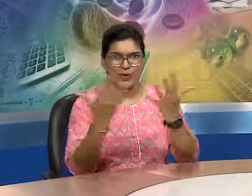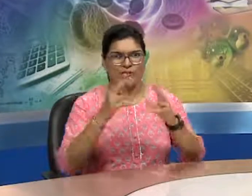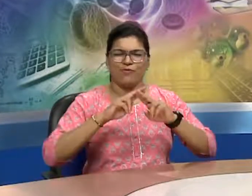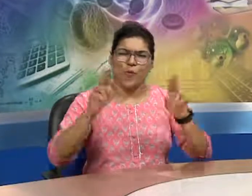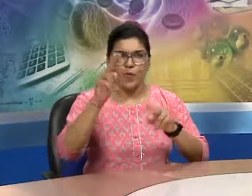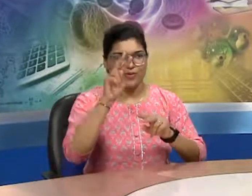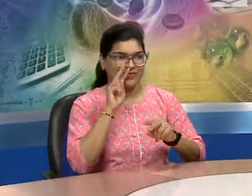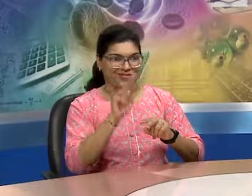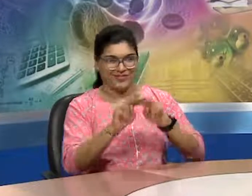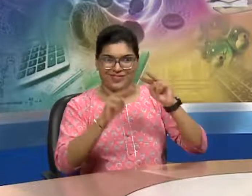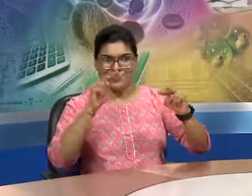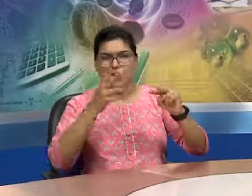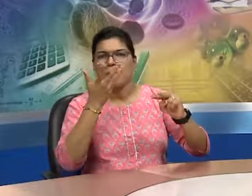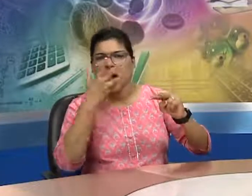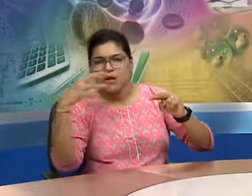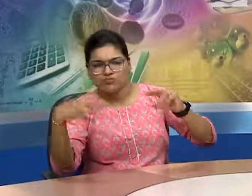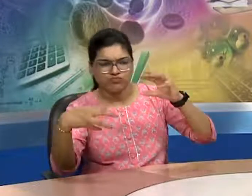which is known as a biome.